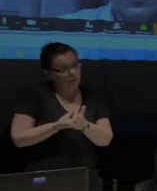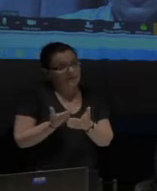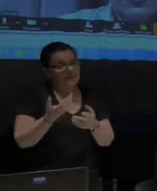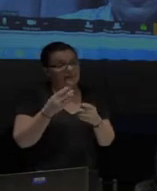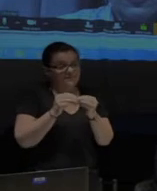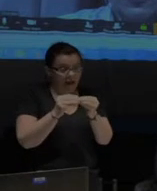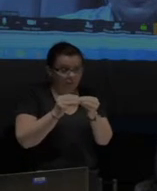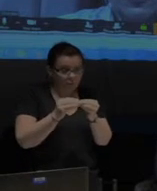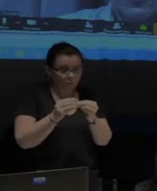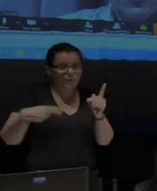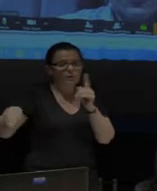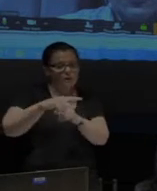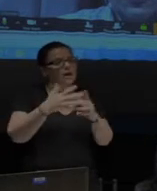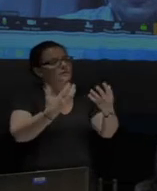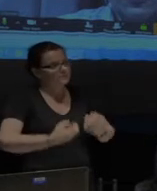that,